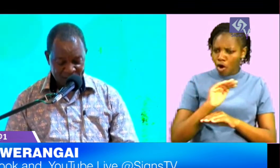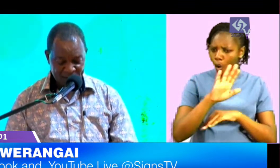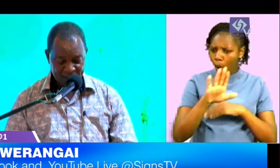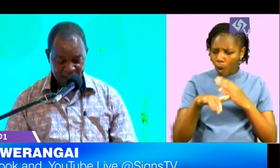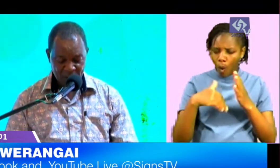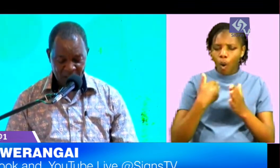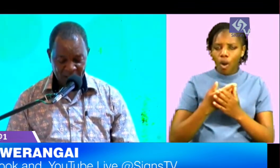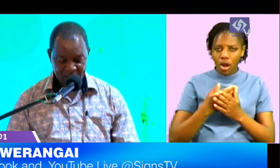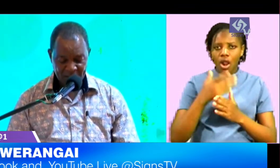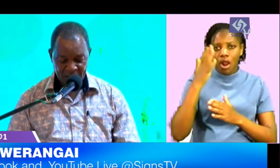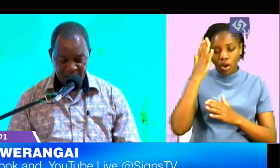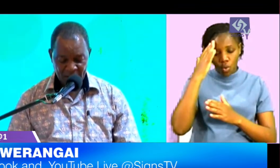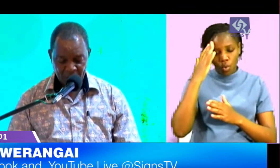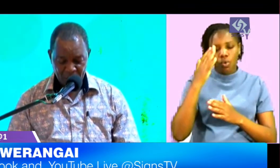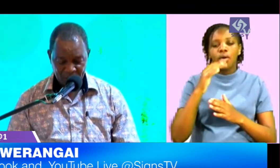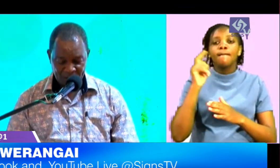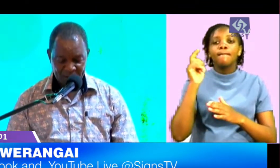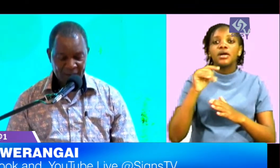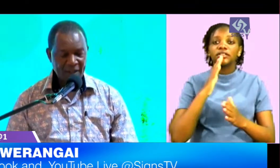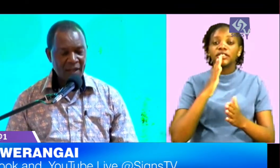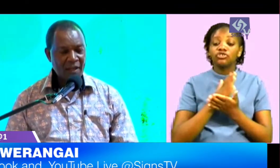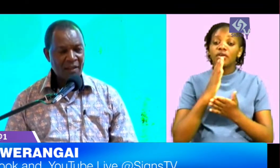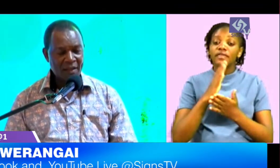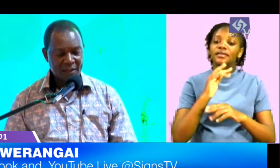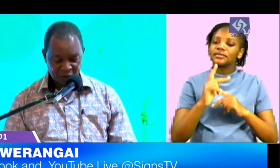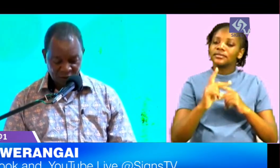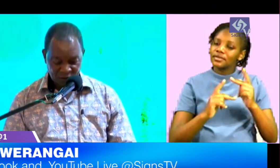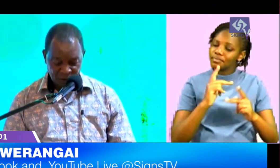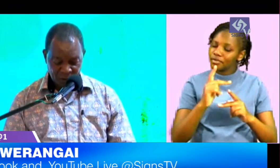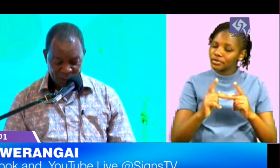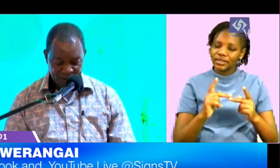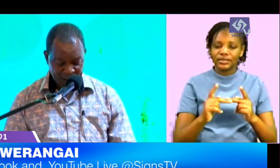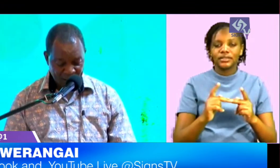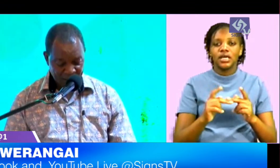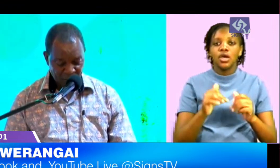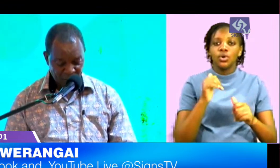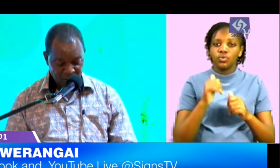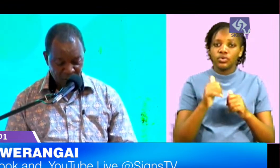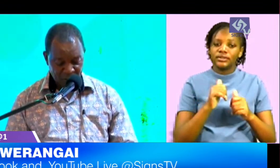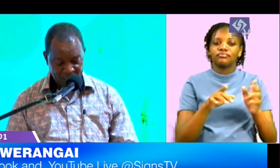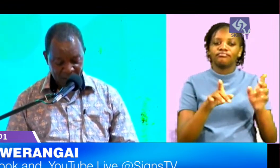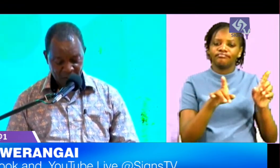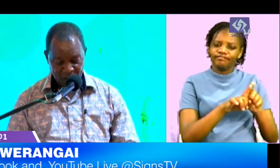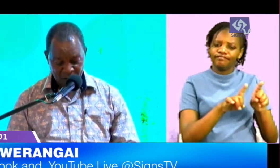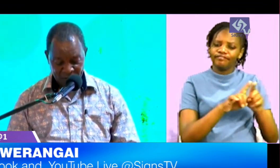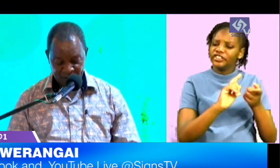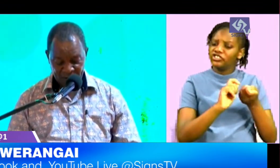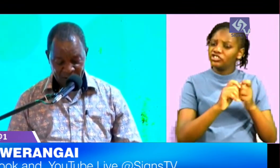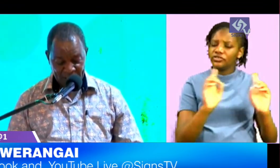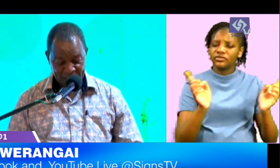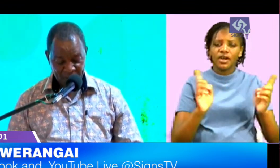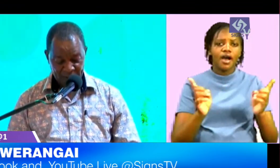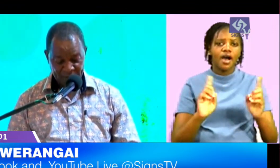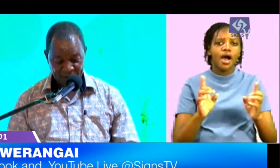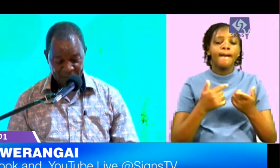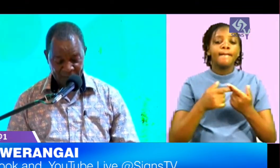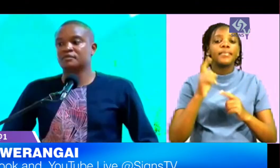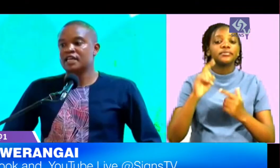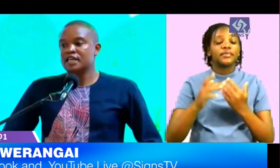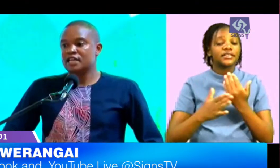this remains the process that is also seamless and should not mishandle our visitors and travelers. It's